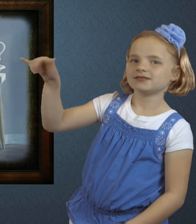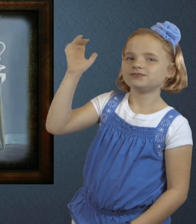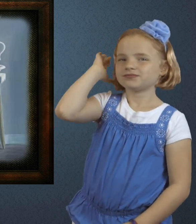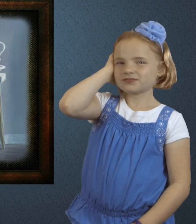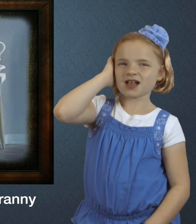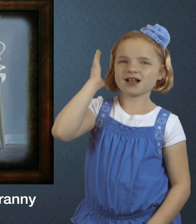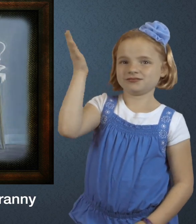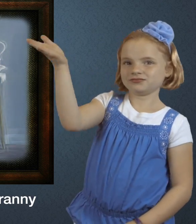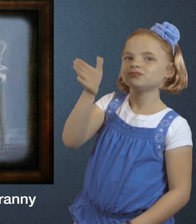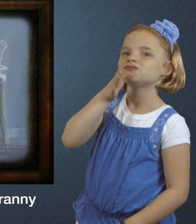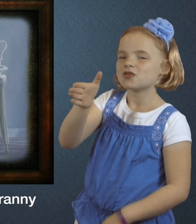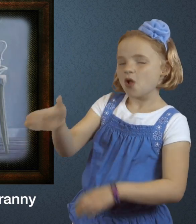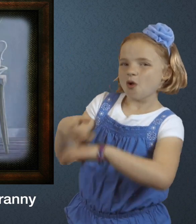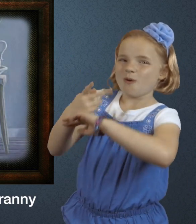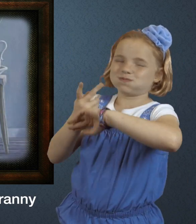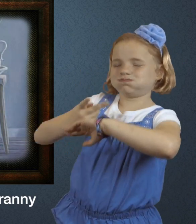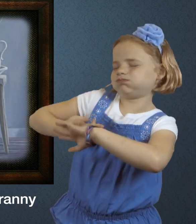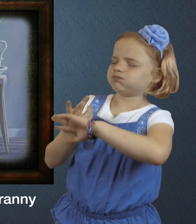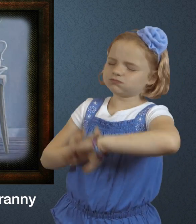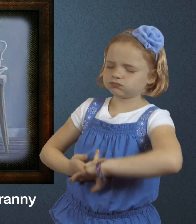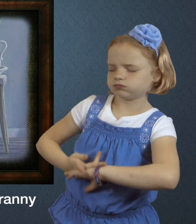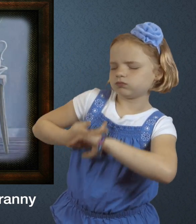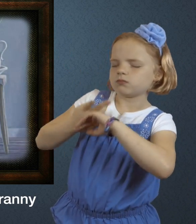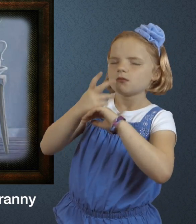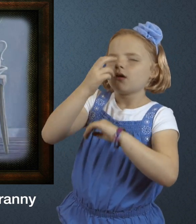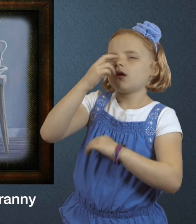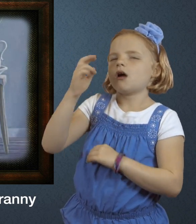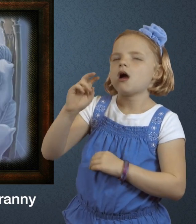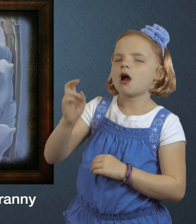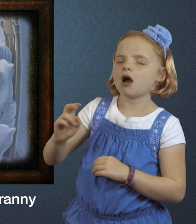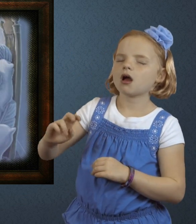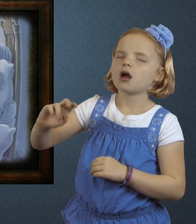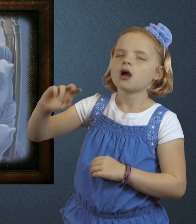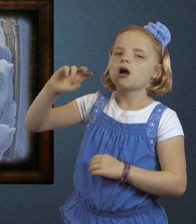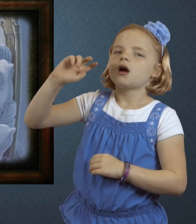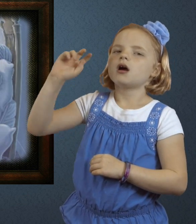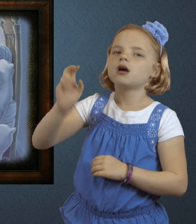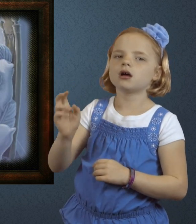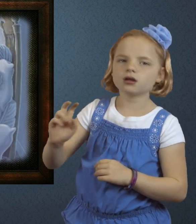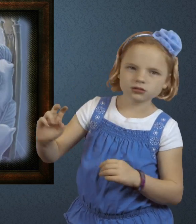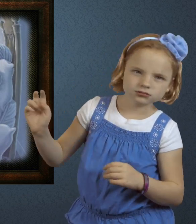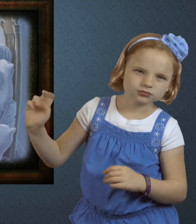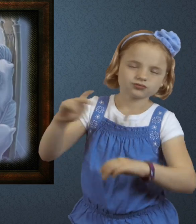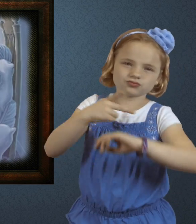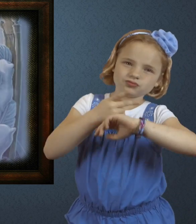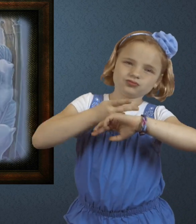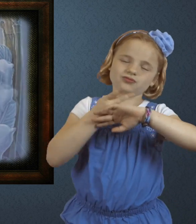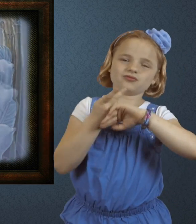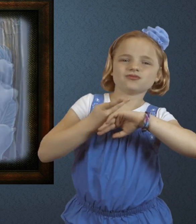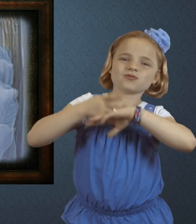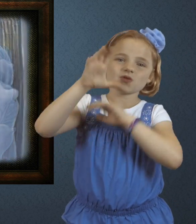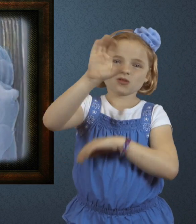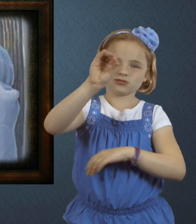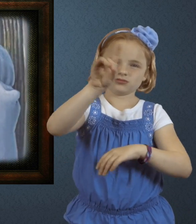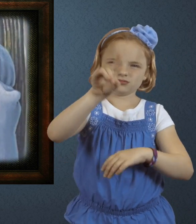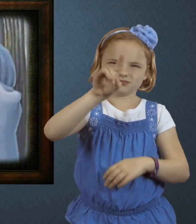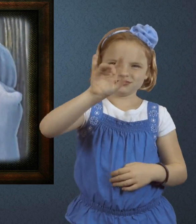And on that bed, there is a granny, a snoring granny,